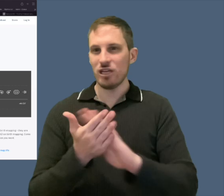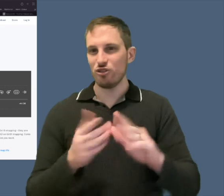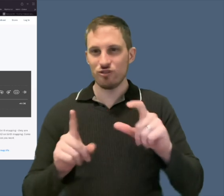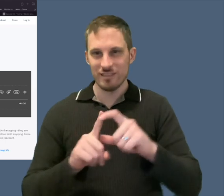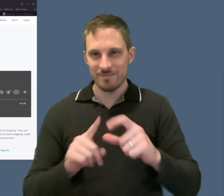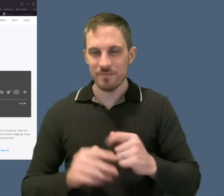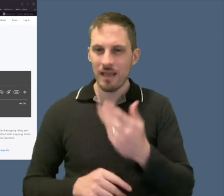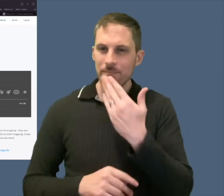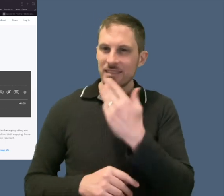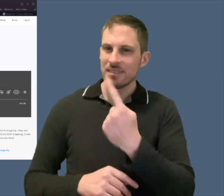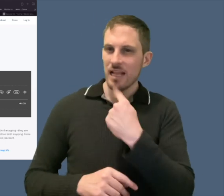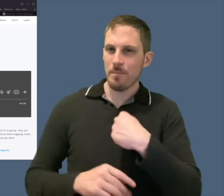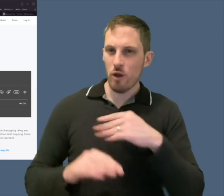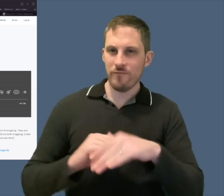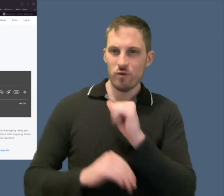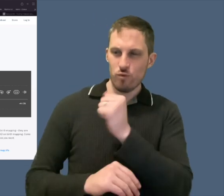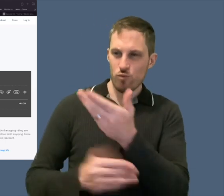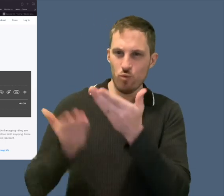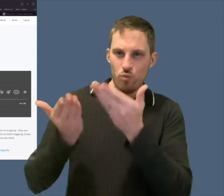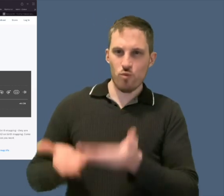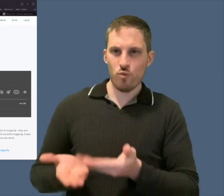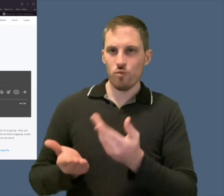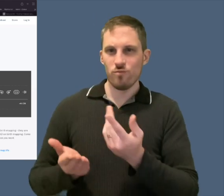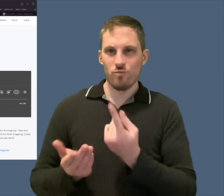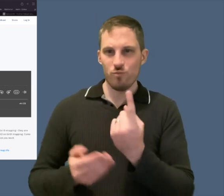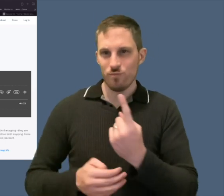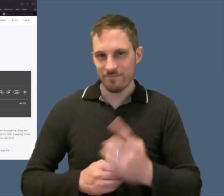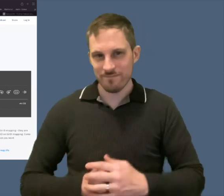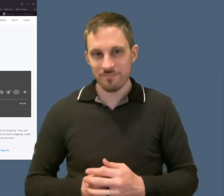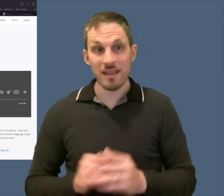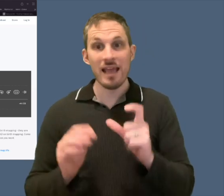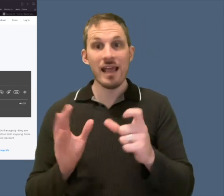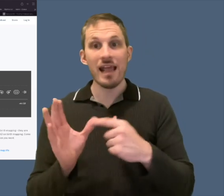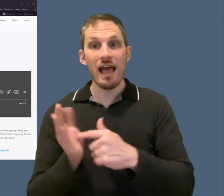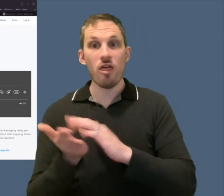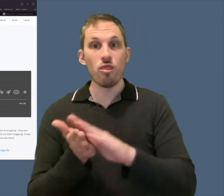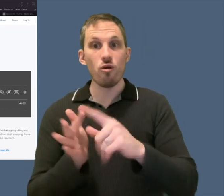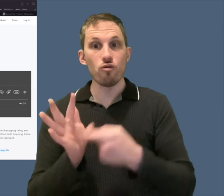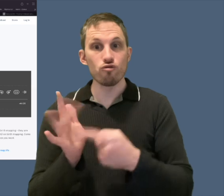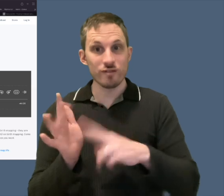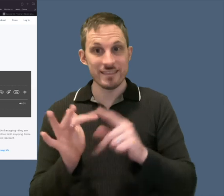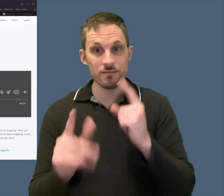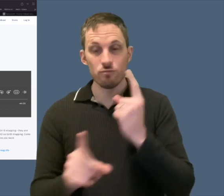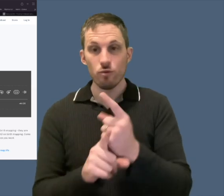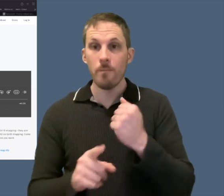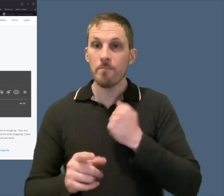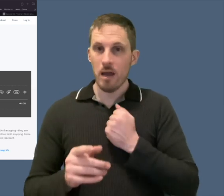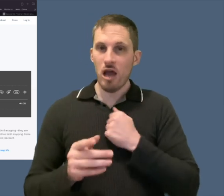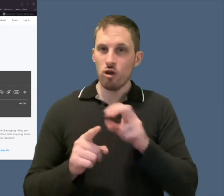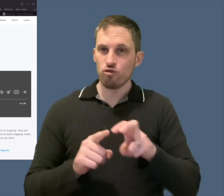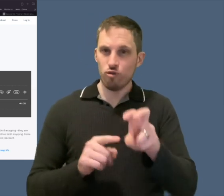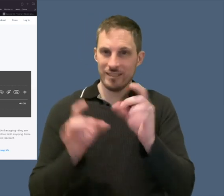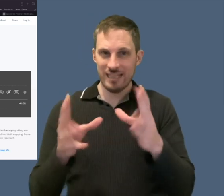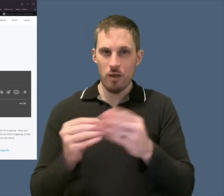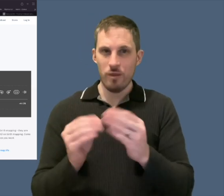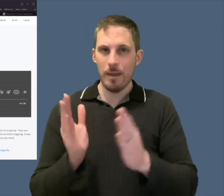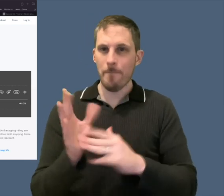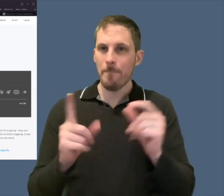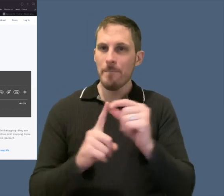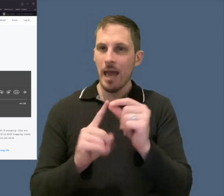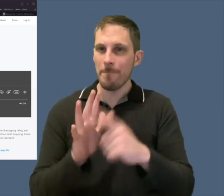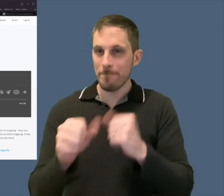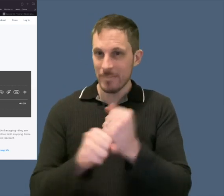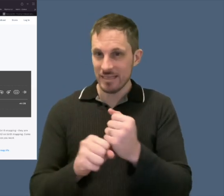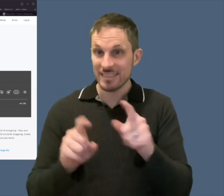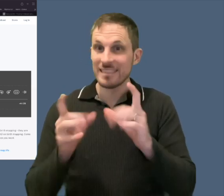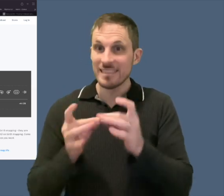about you and your magic, woman. Tell us who you are. My journey to mapping started when I became a mum